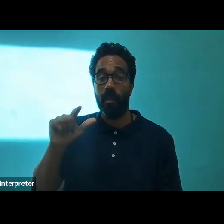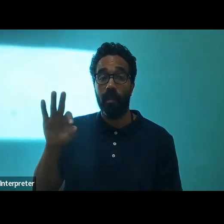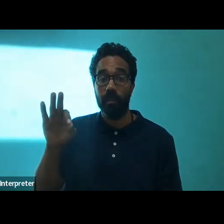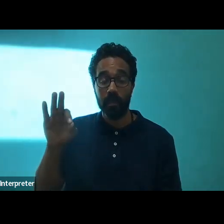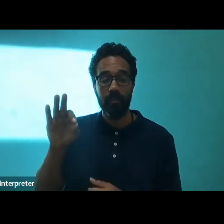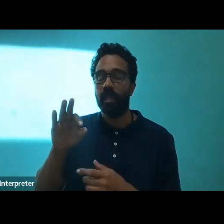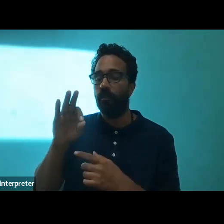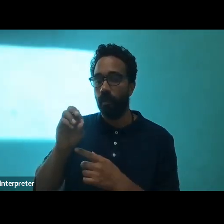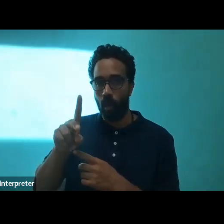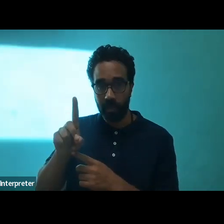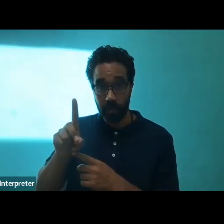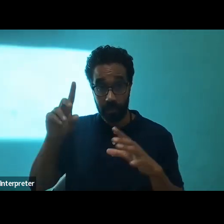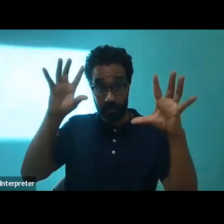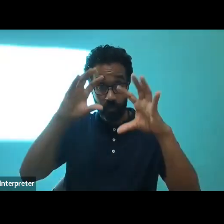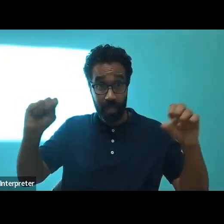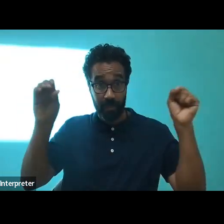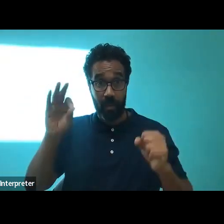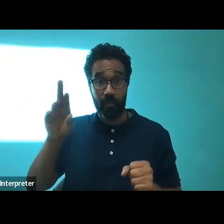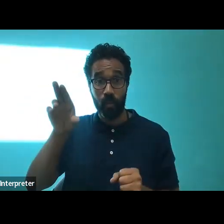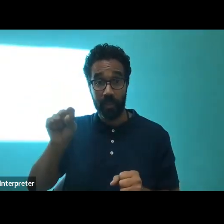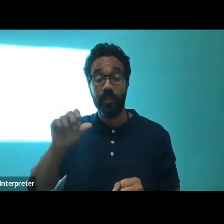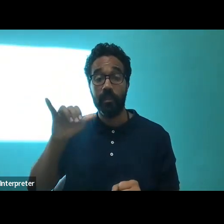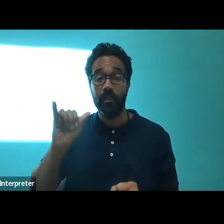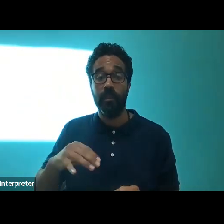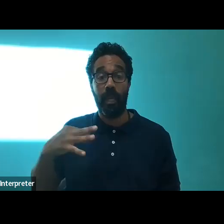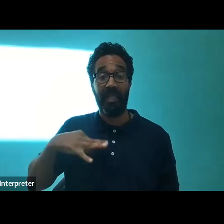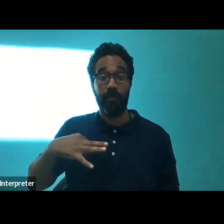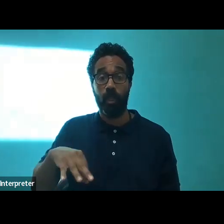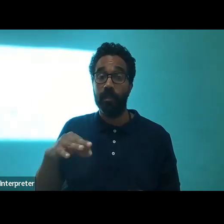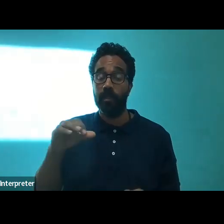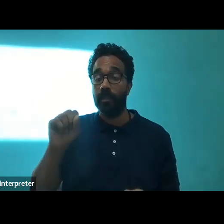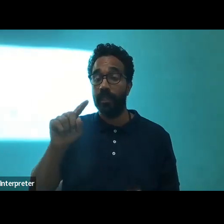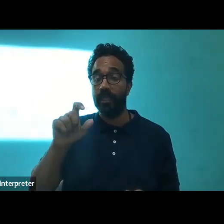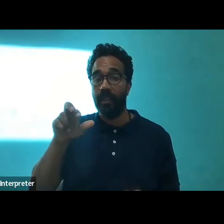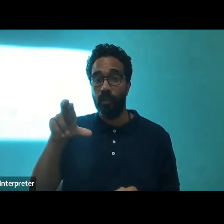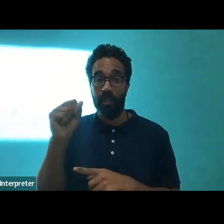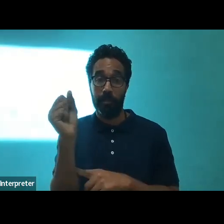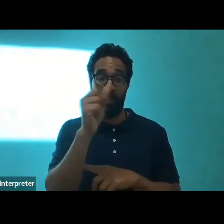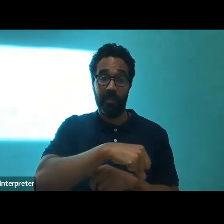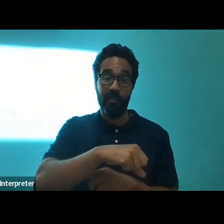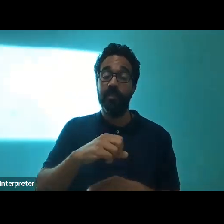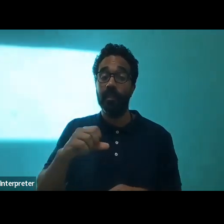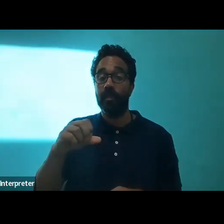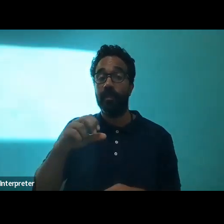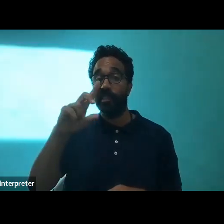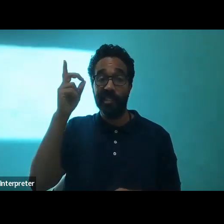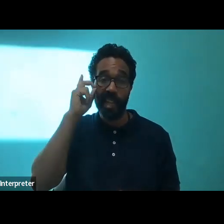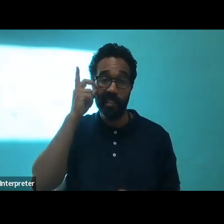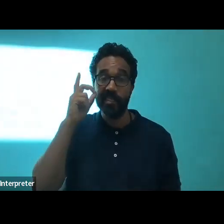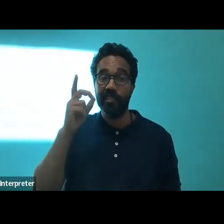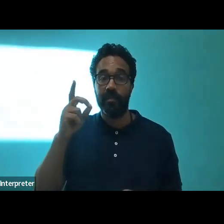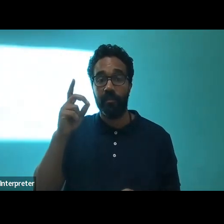States. The Pittsburgh Steelers defeated the Dallas Cowboys in the Super Bowl